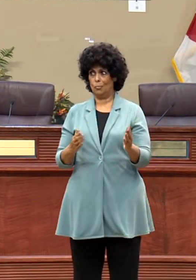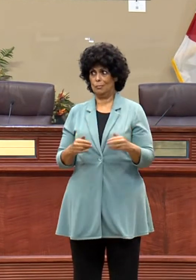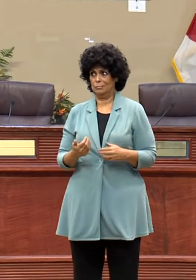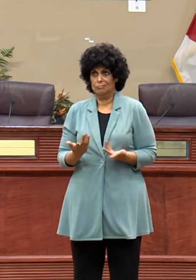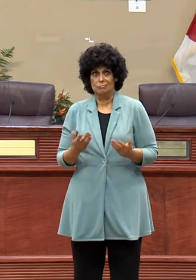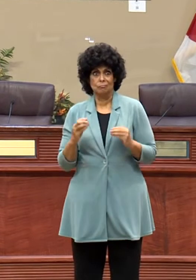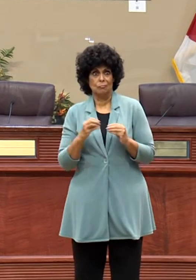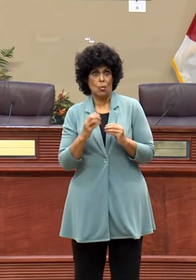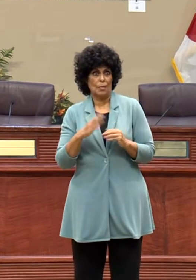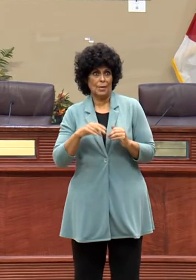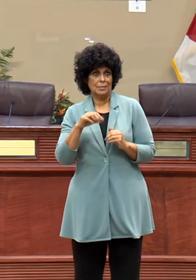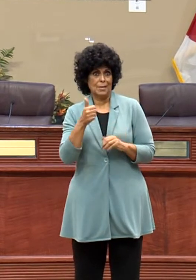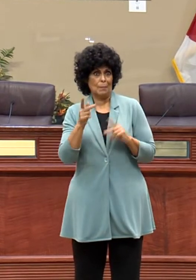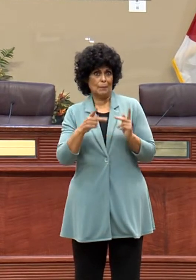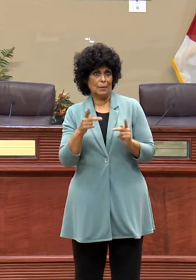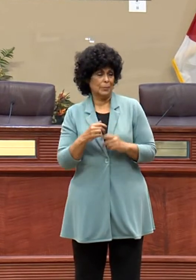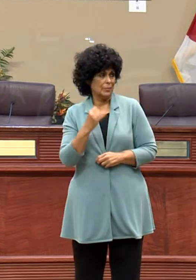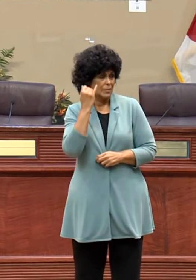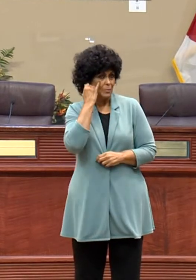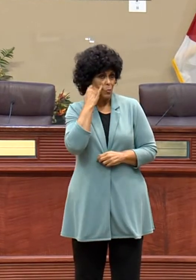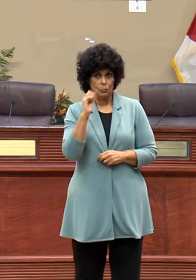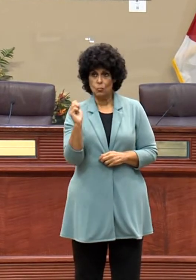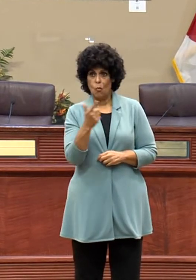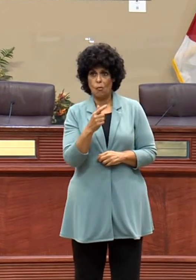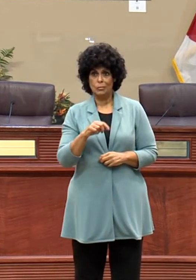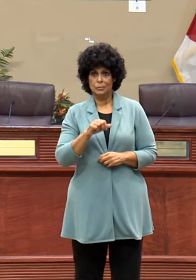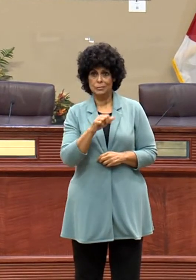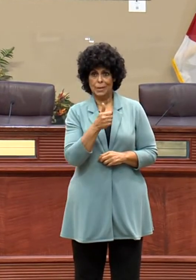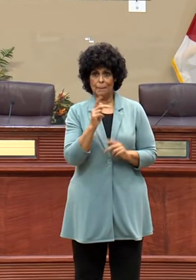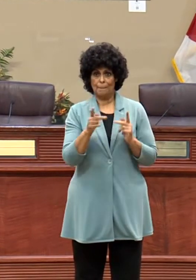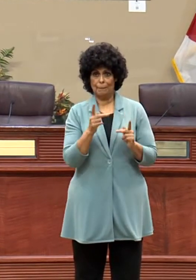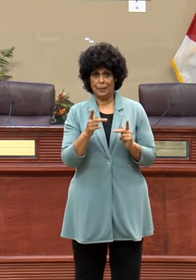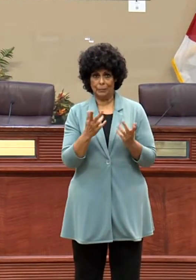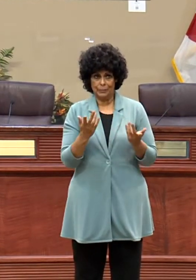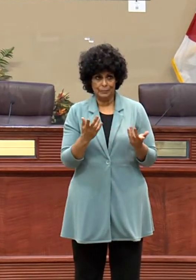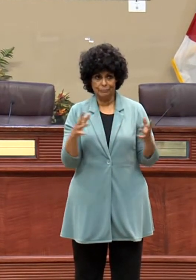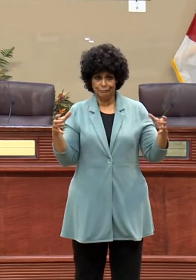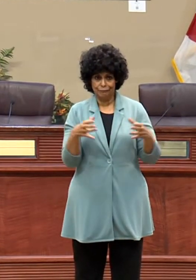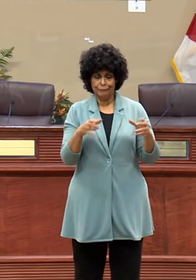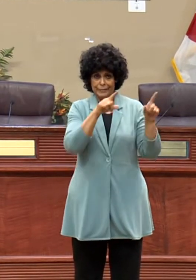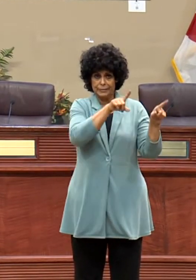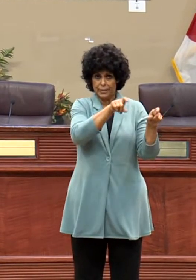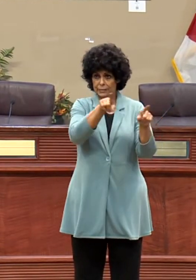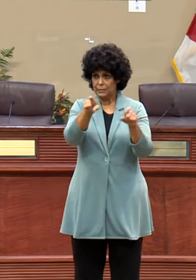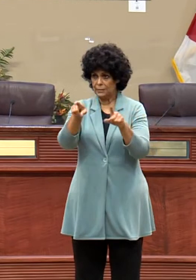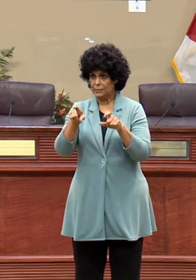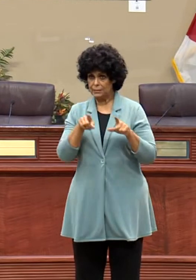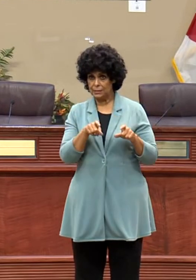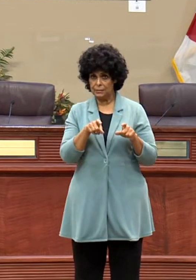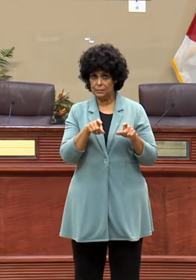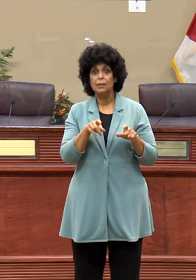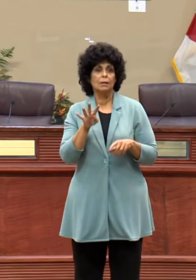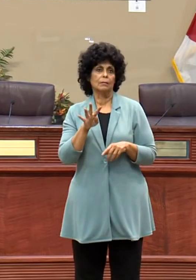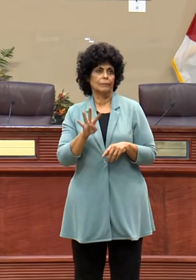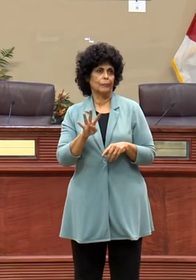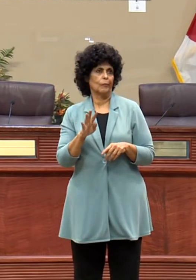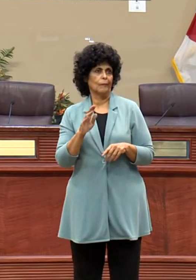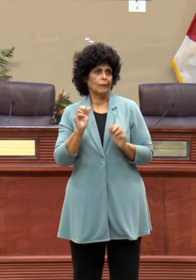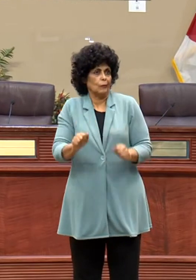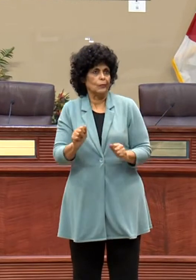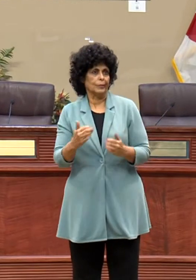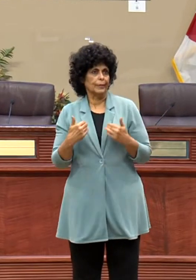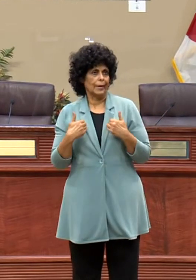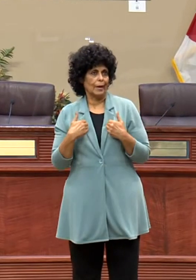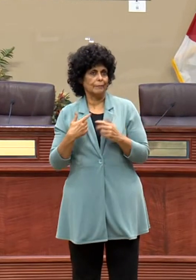and what that's suggesting that if all 10 of us got, or 10 got tested, 4 would test positive. So keep wearing